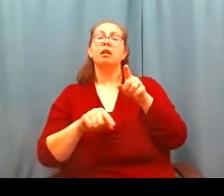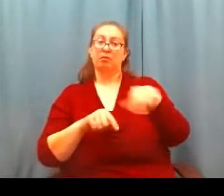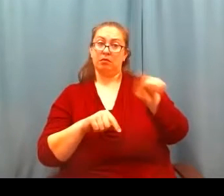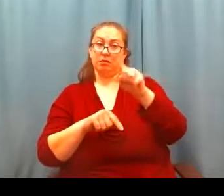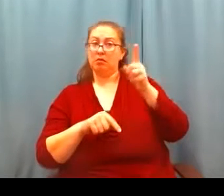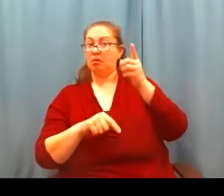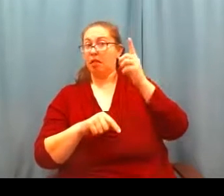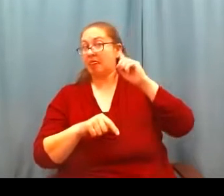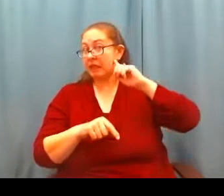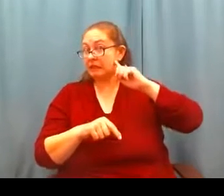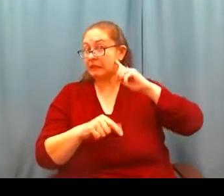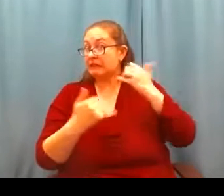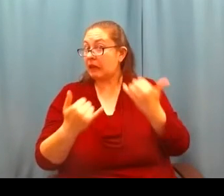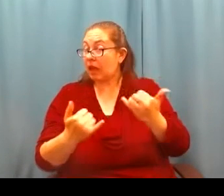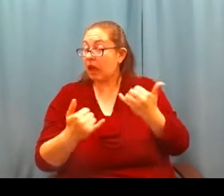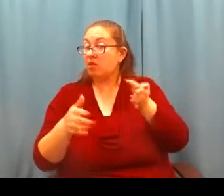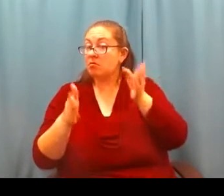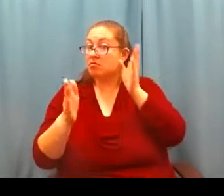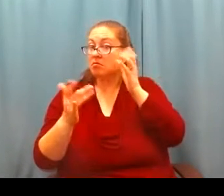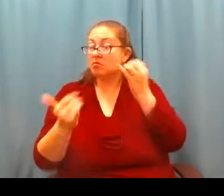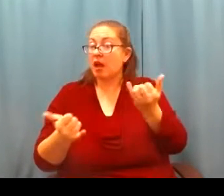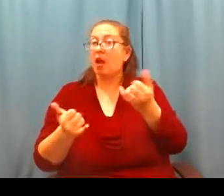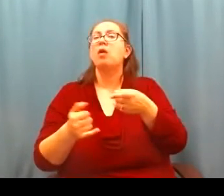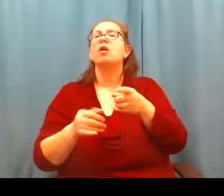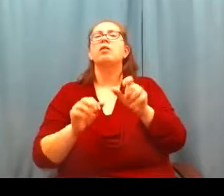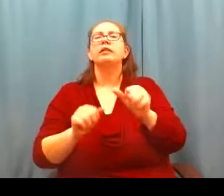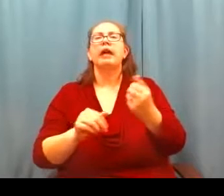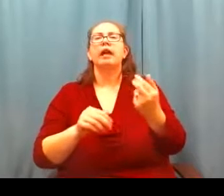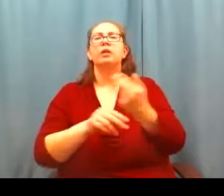a question, you can either use the Zoom